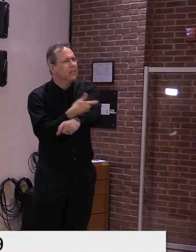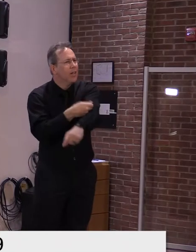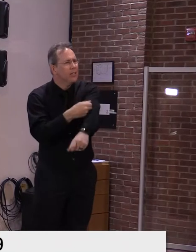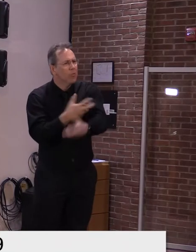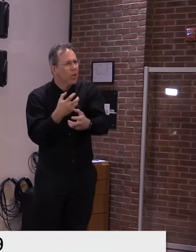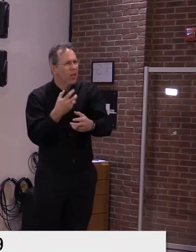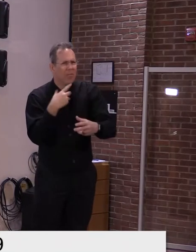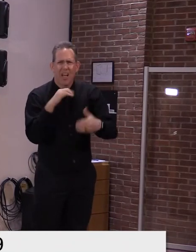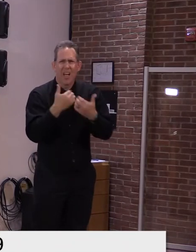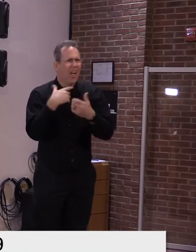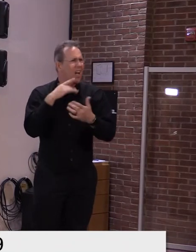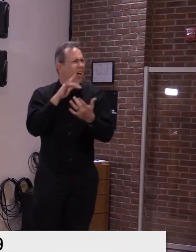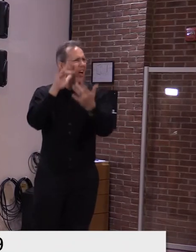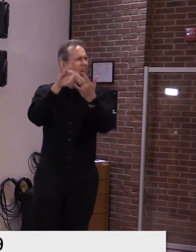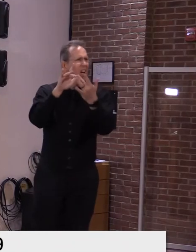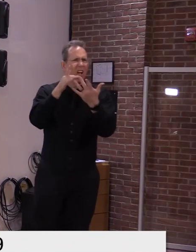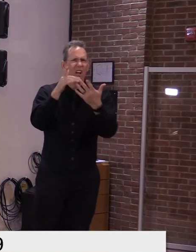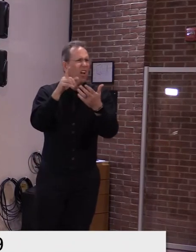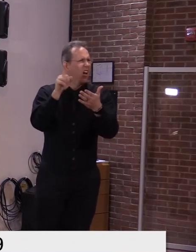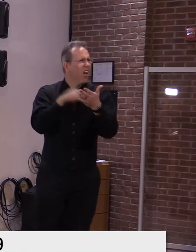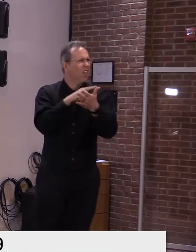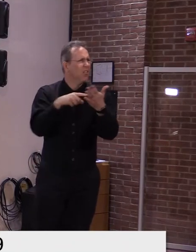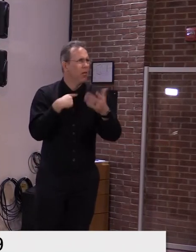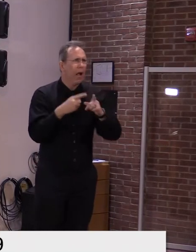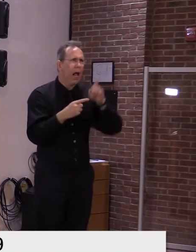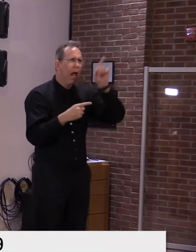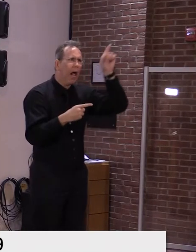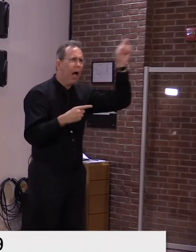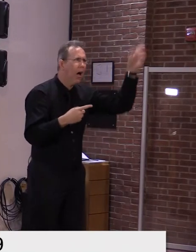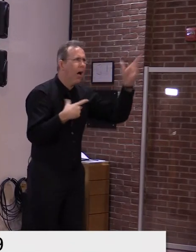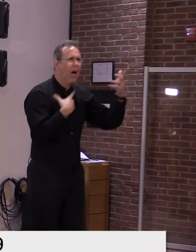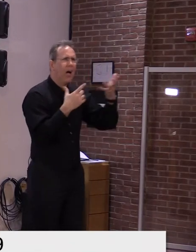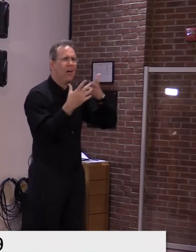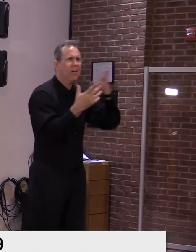Lisa, you said she lives in Waitsfield and